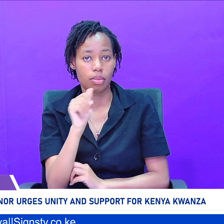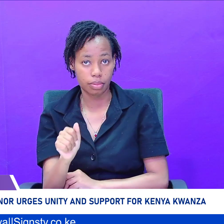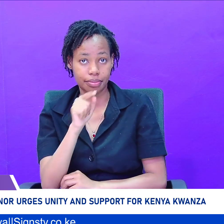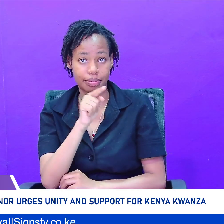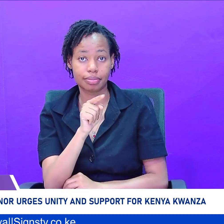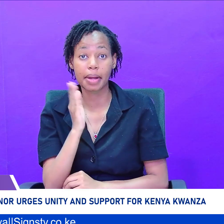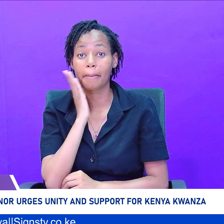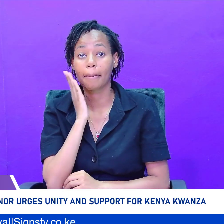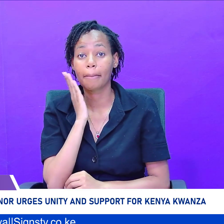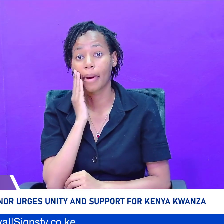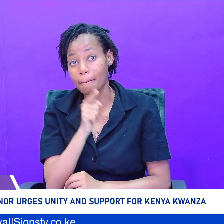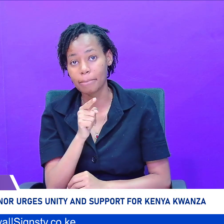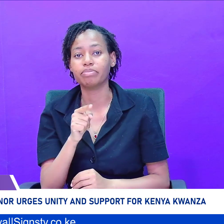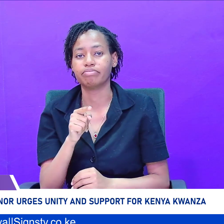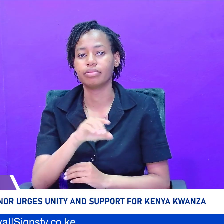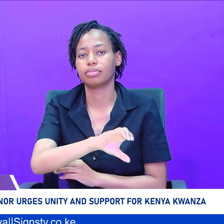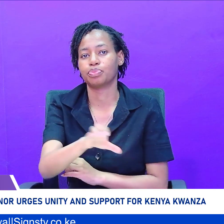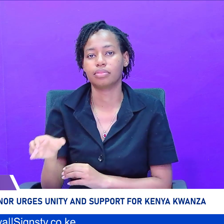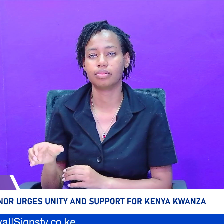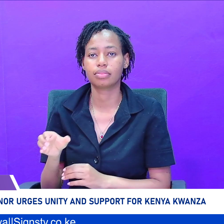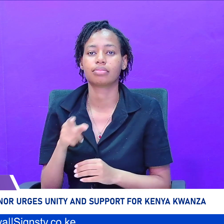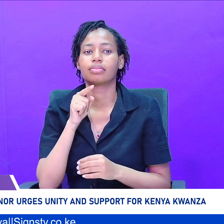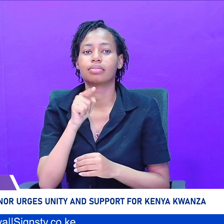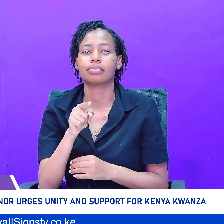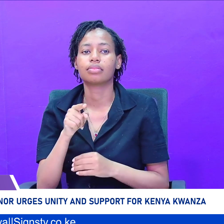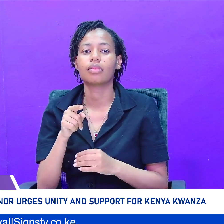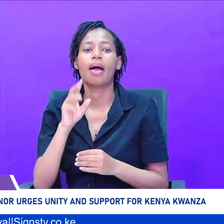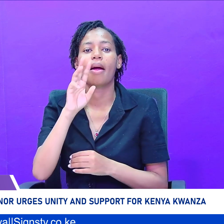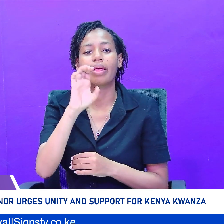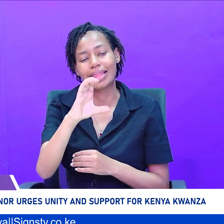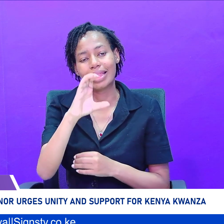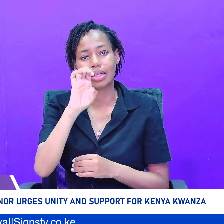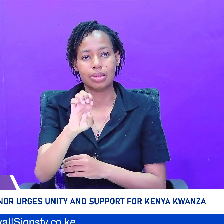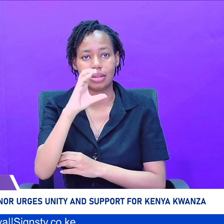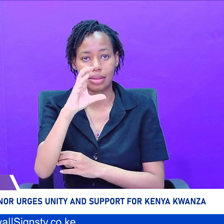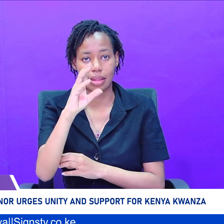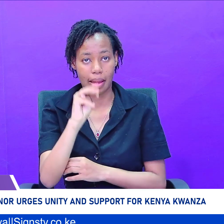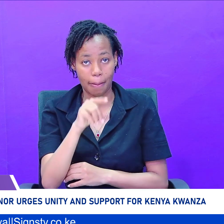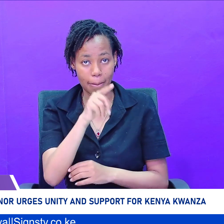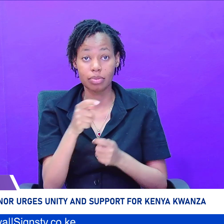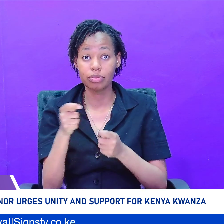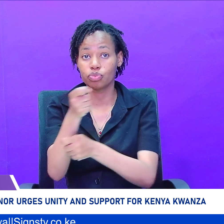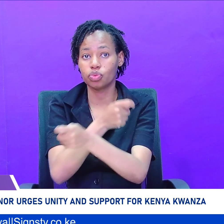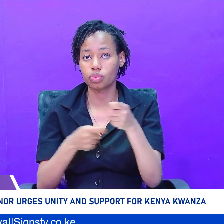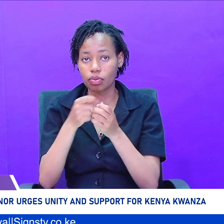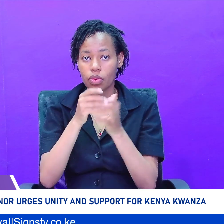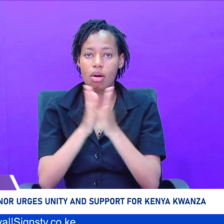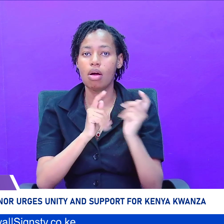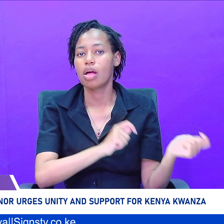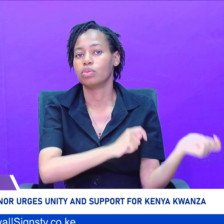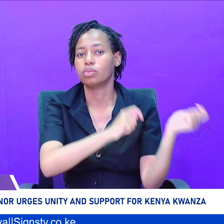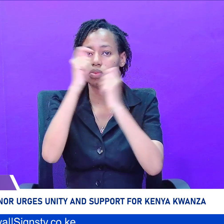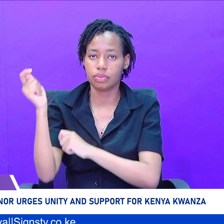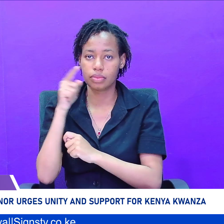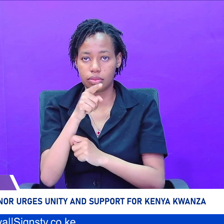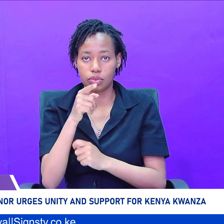Otunga, the mother of the county executive committee member for trade and tourism,